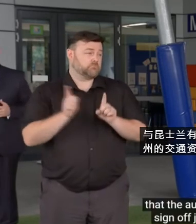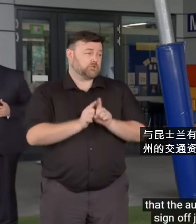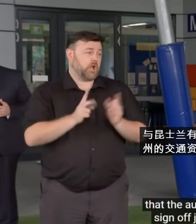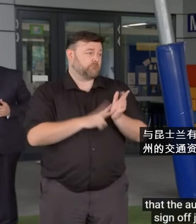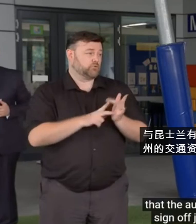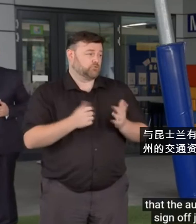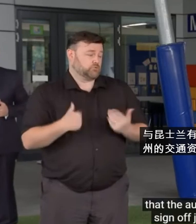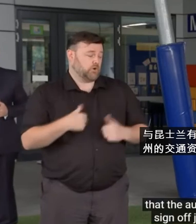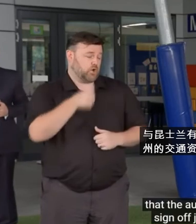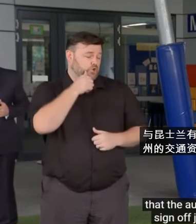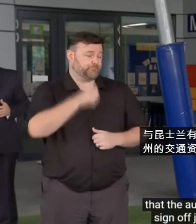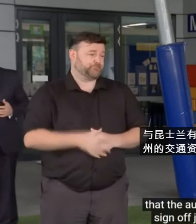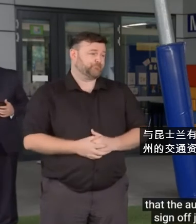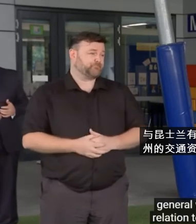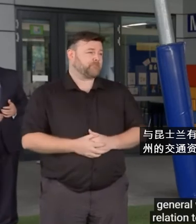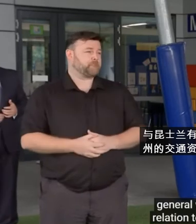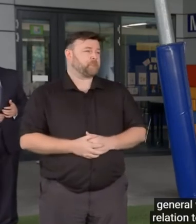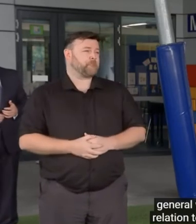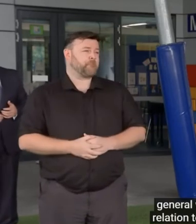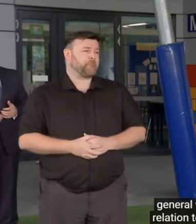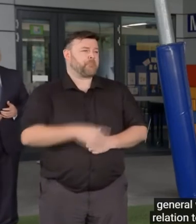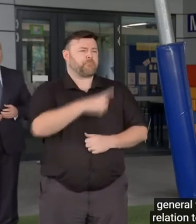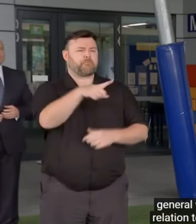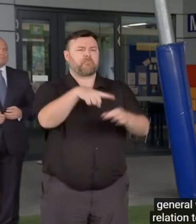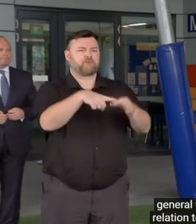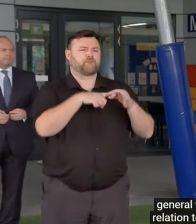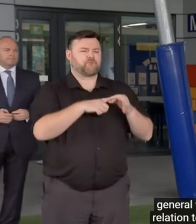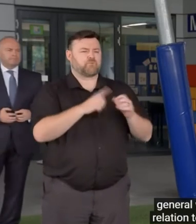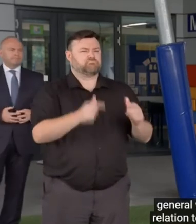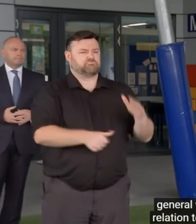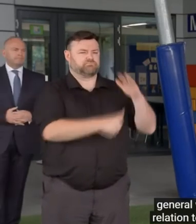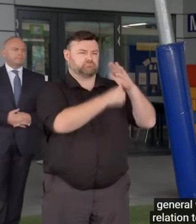assets. Sorry, can I just ask Dr. Chant a couple of questions?